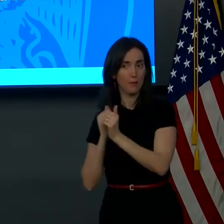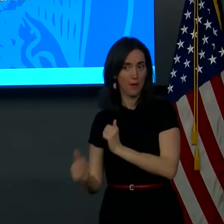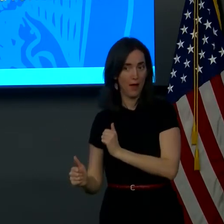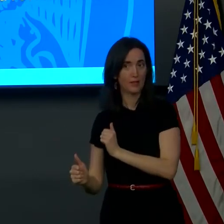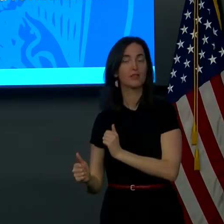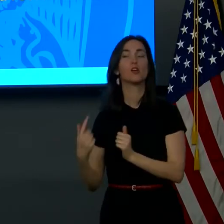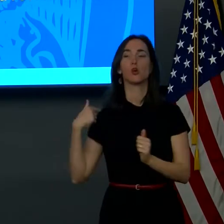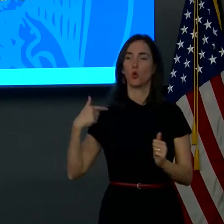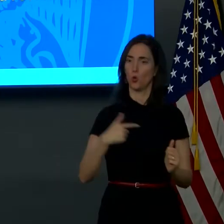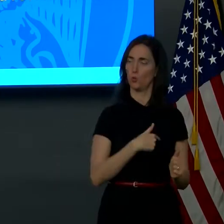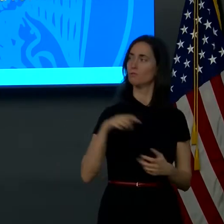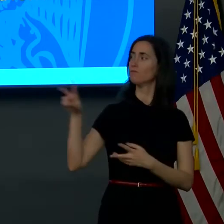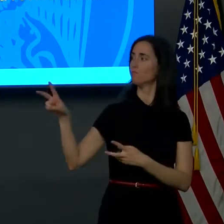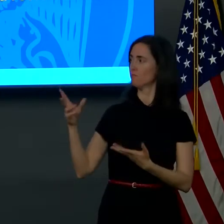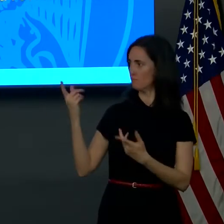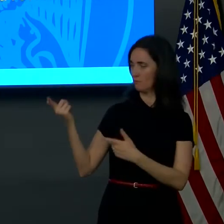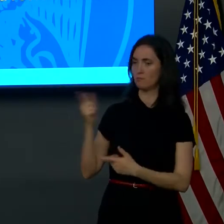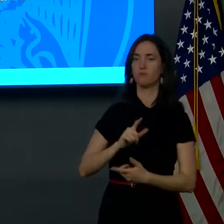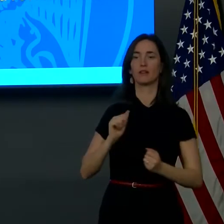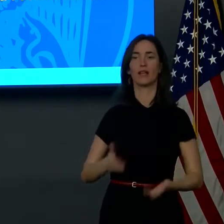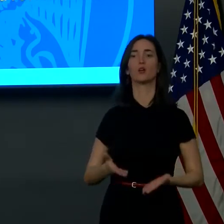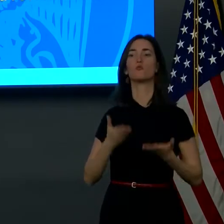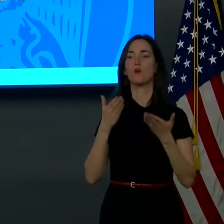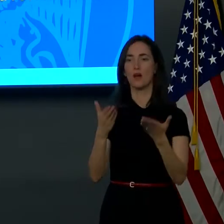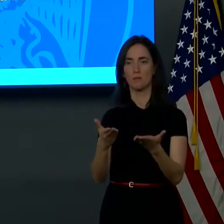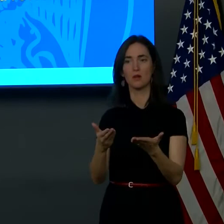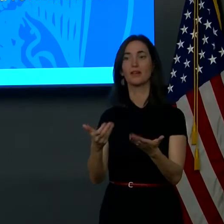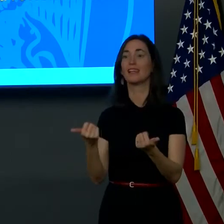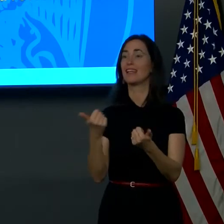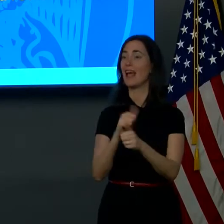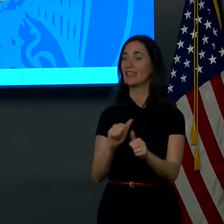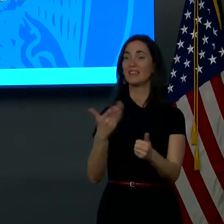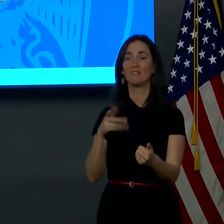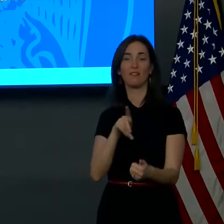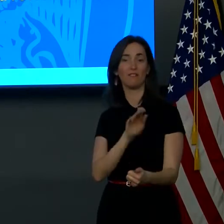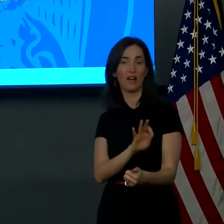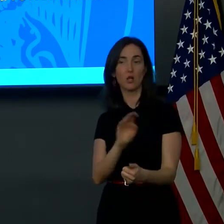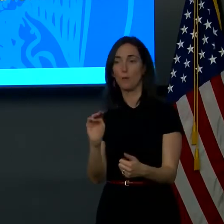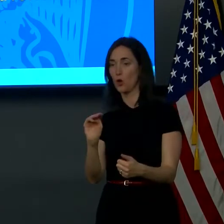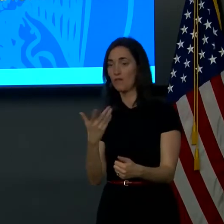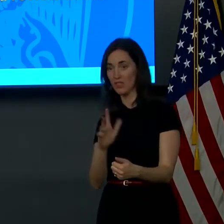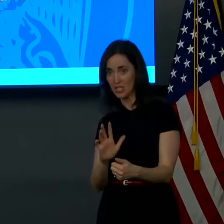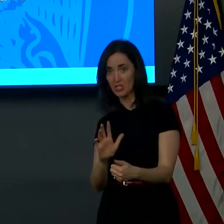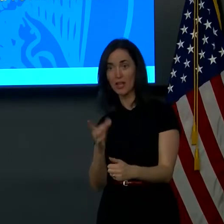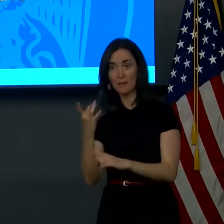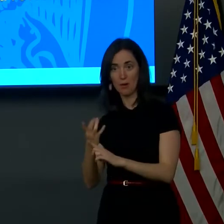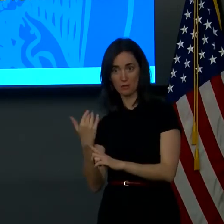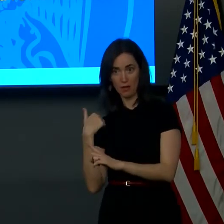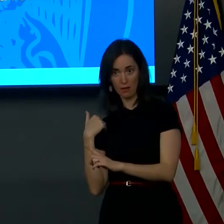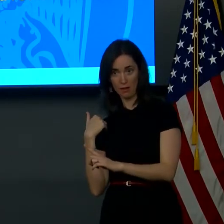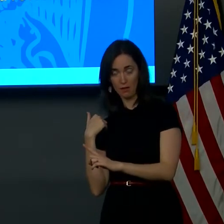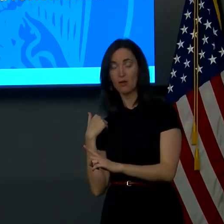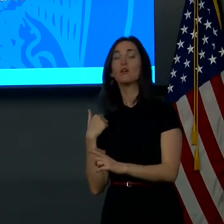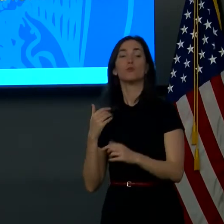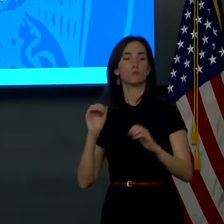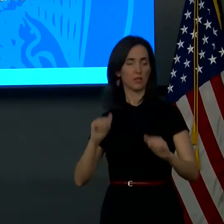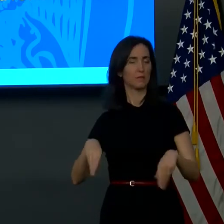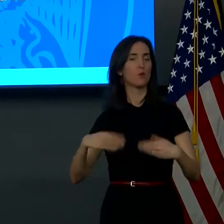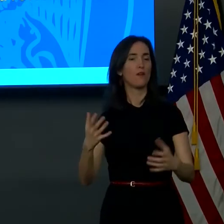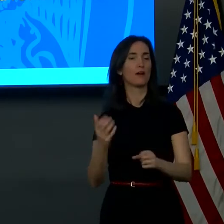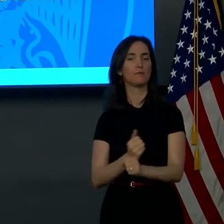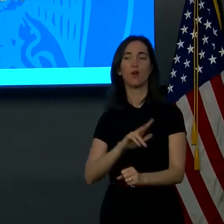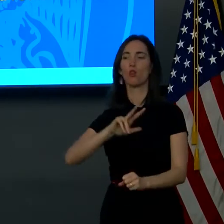to recommend and make available booster shots for anyone that got Pfizer or Moderna 8 months after they completed that